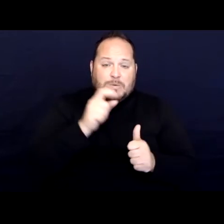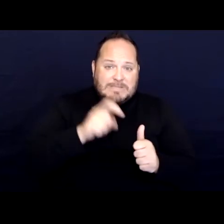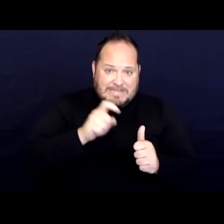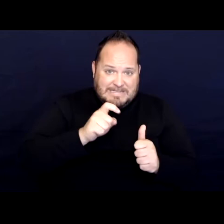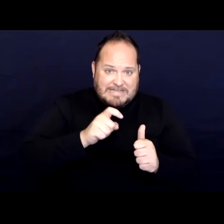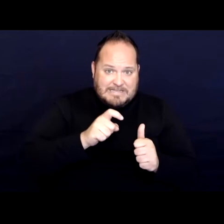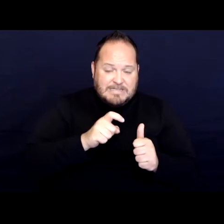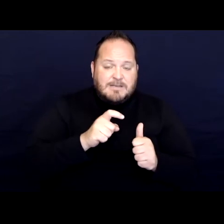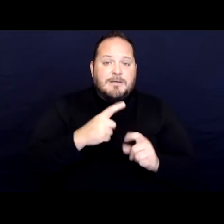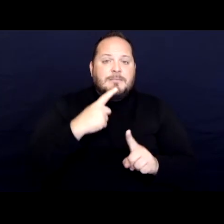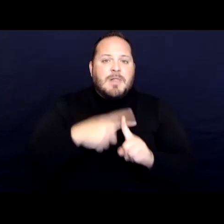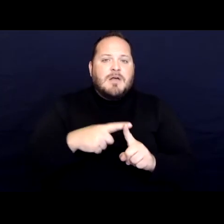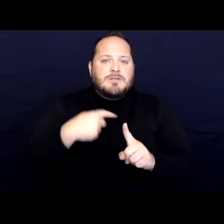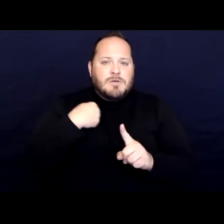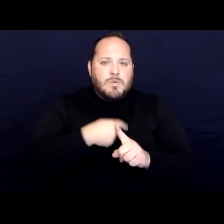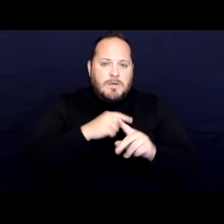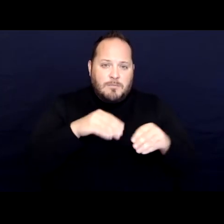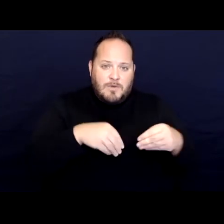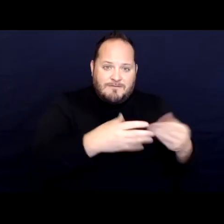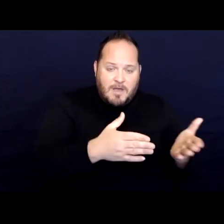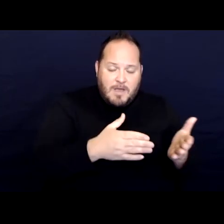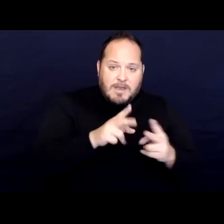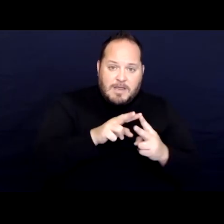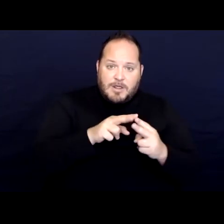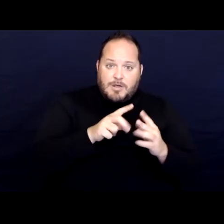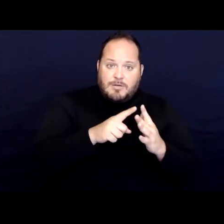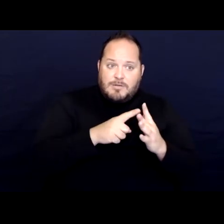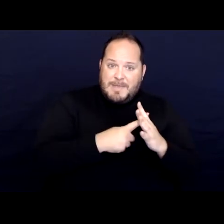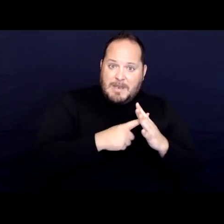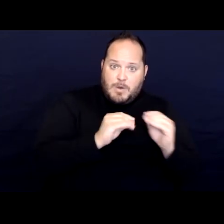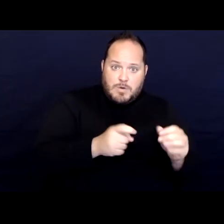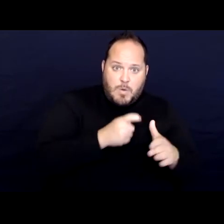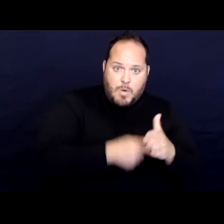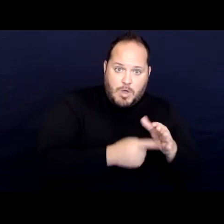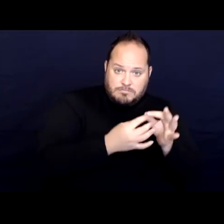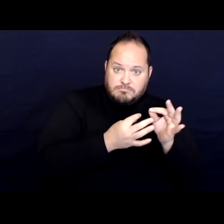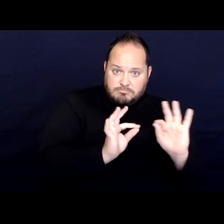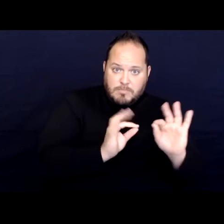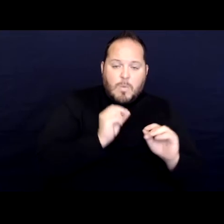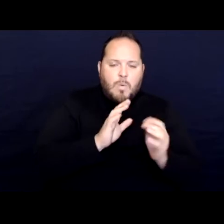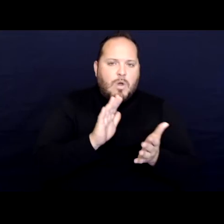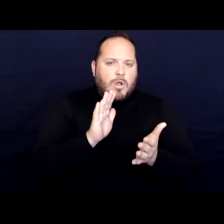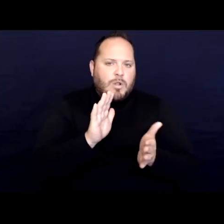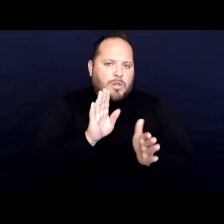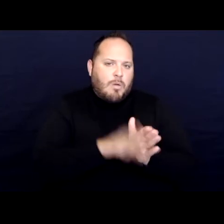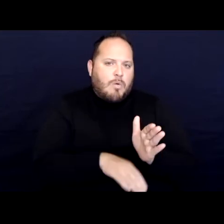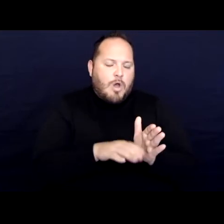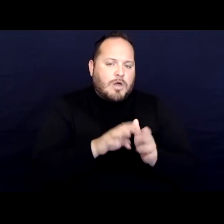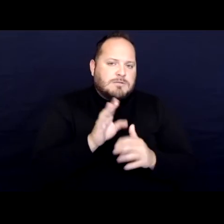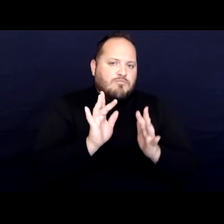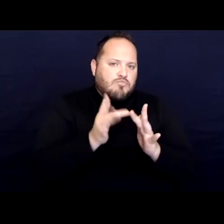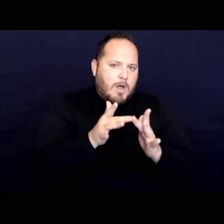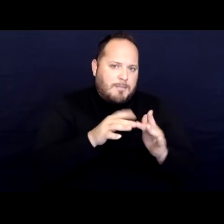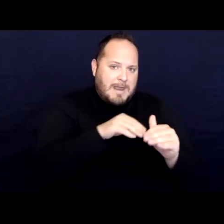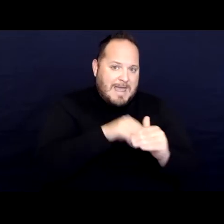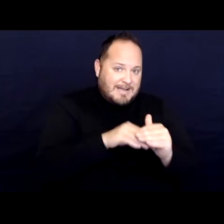or no cost initially, or very ongoing low cost broadband access. And so